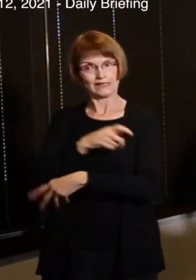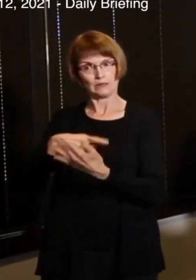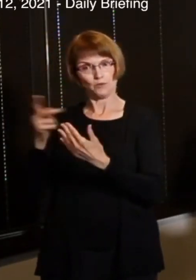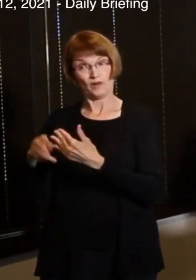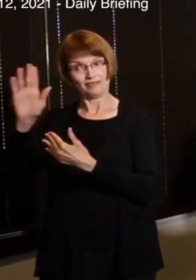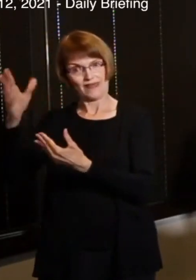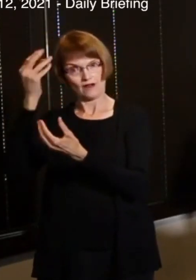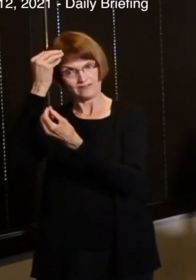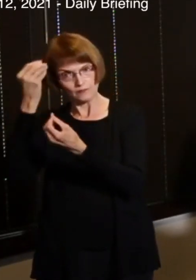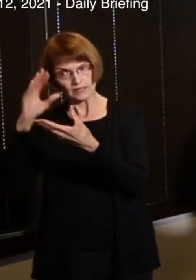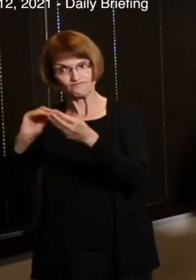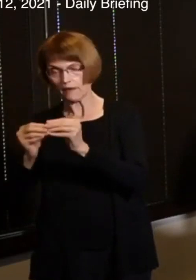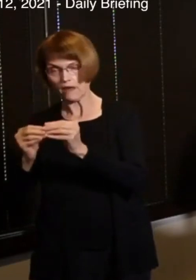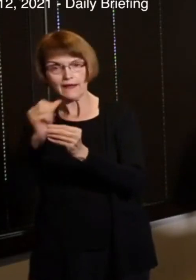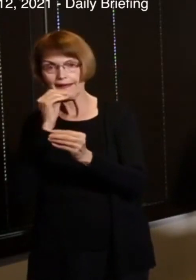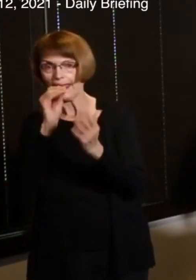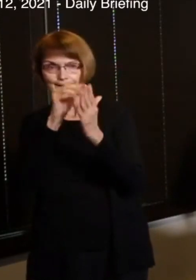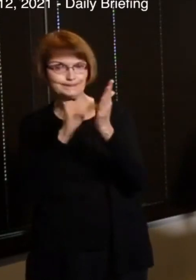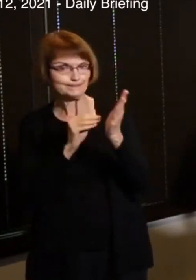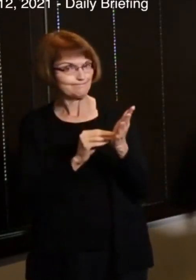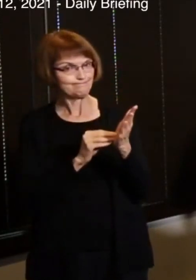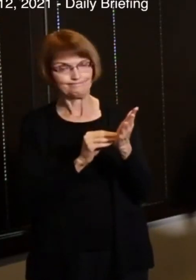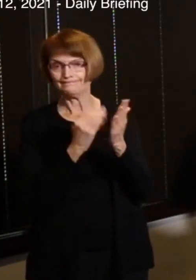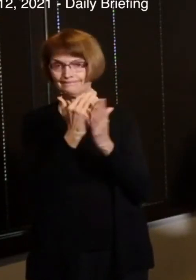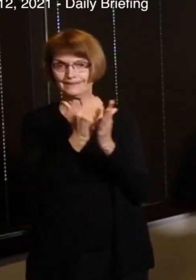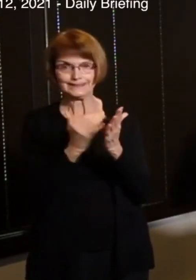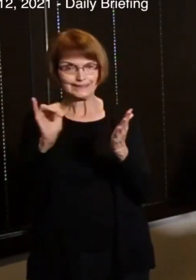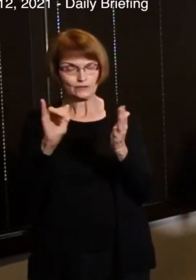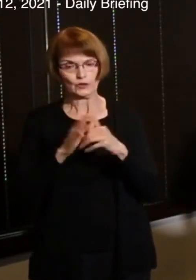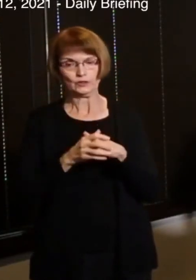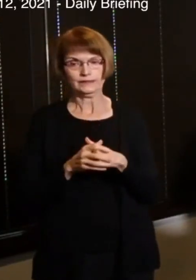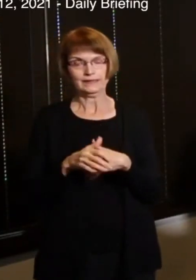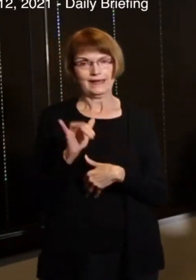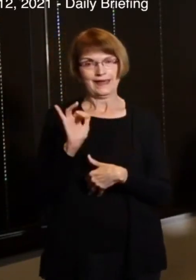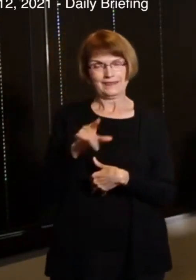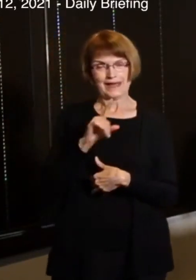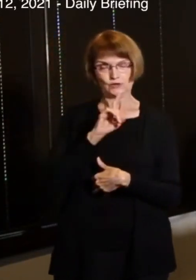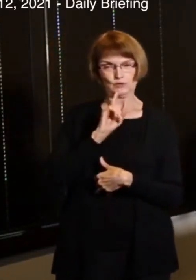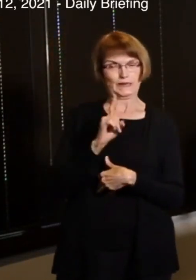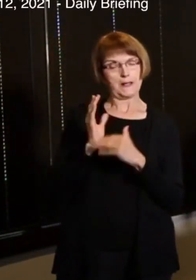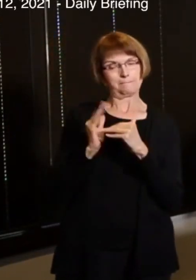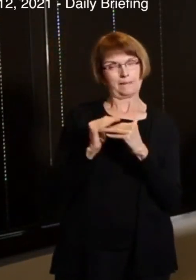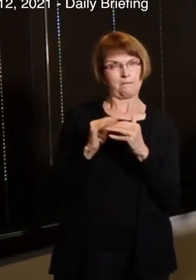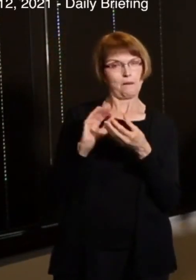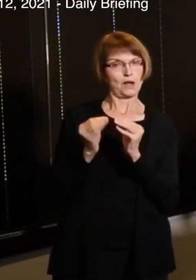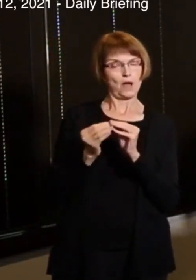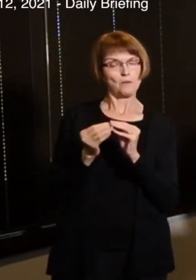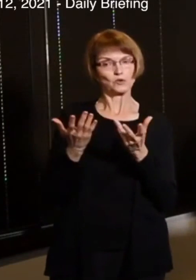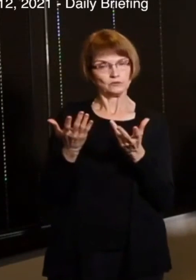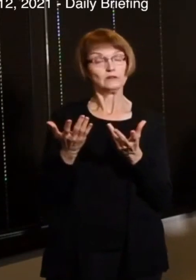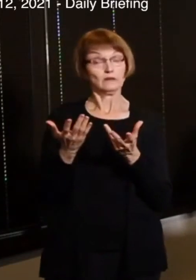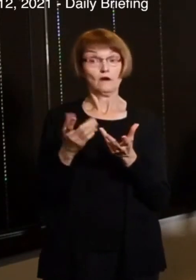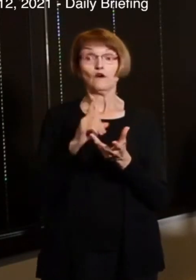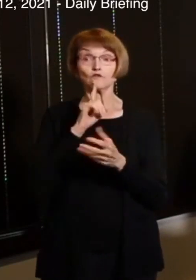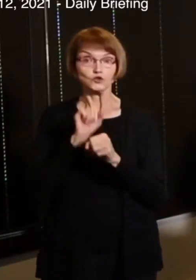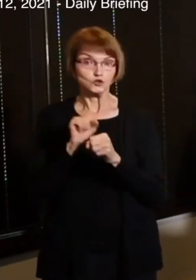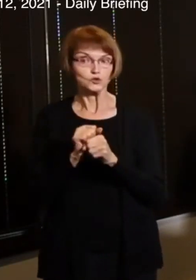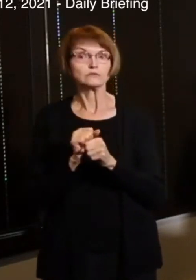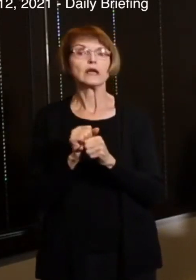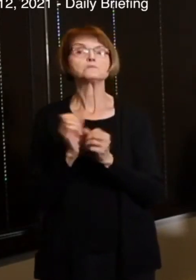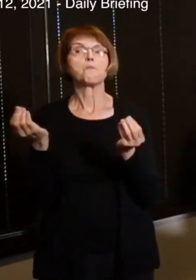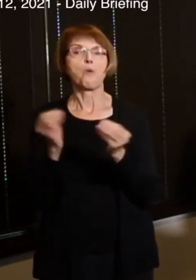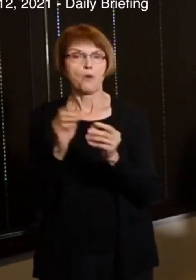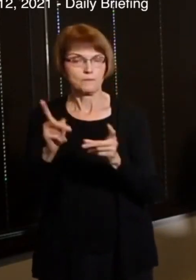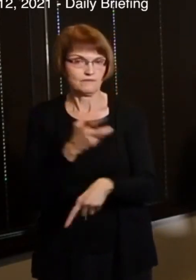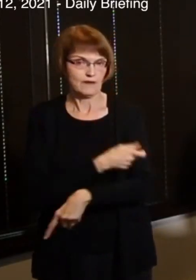So these should really be viewed as almost a minimum. It's almost certainly larger than this, but still